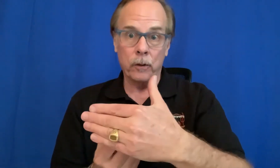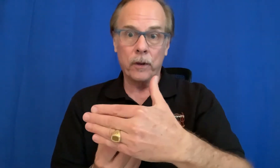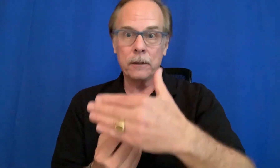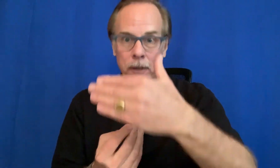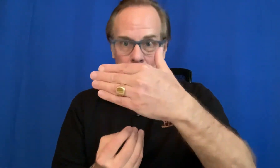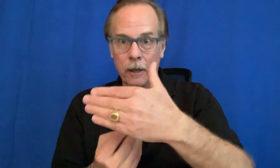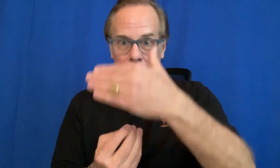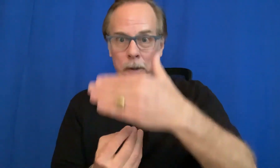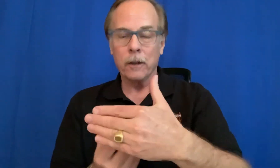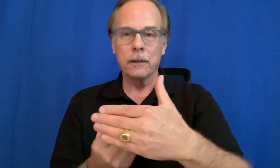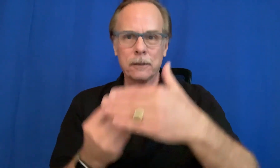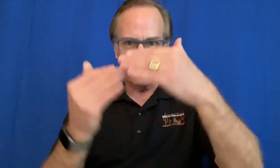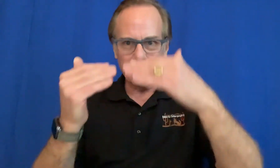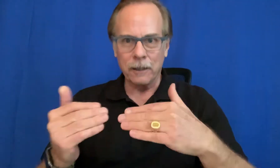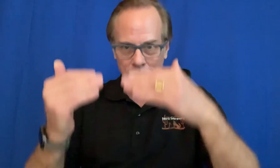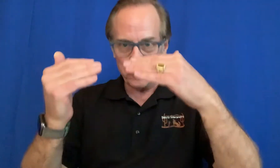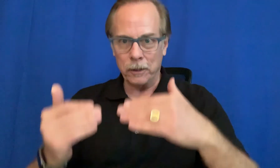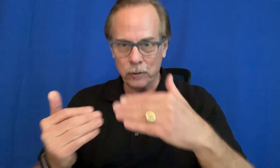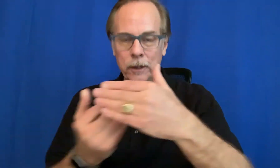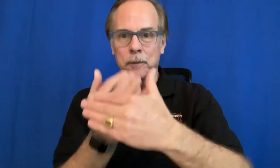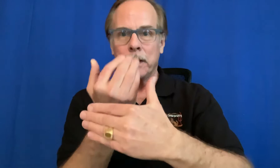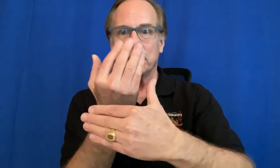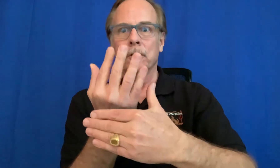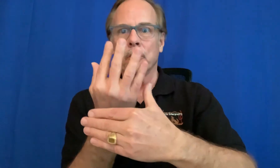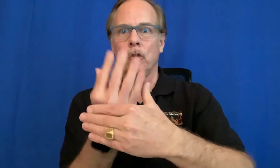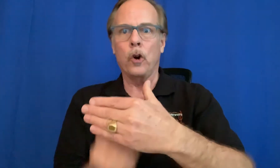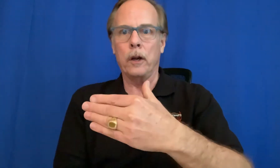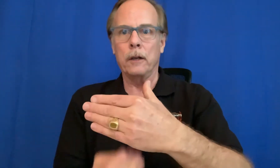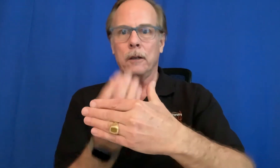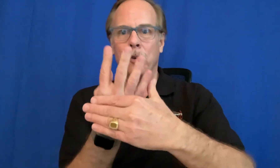face. I've got it up here like this because I got limited screen space here, so gone.